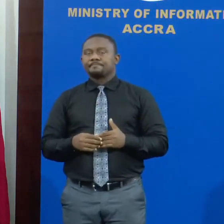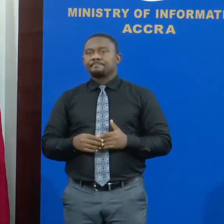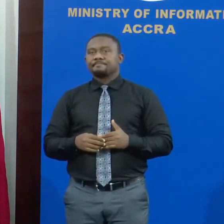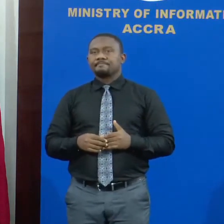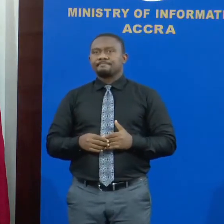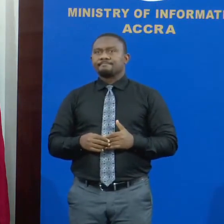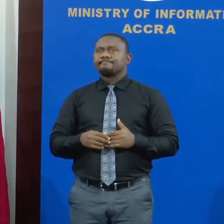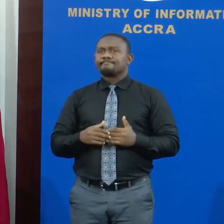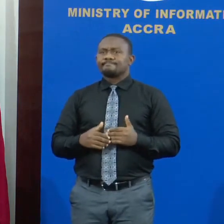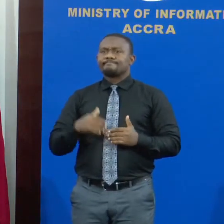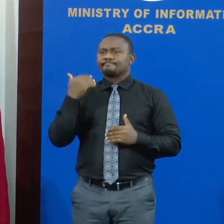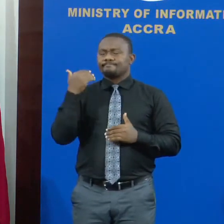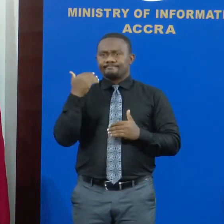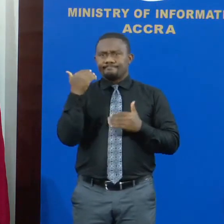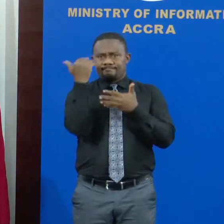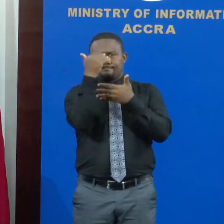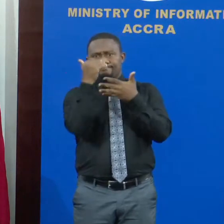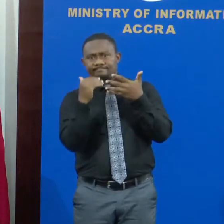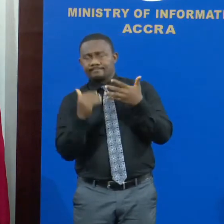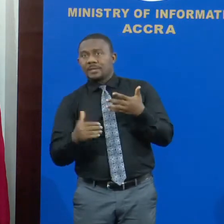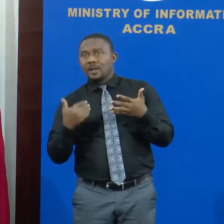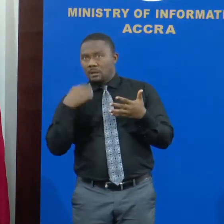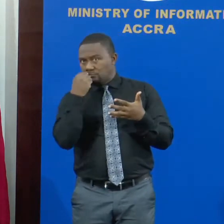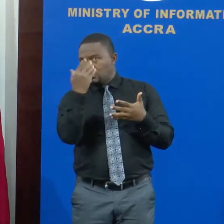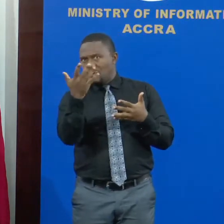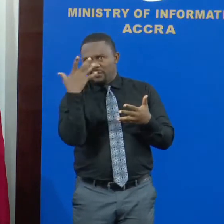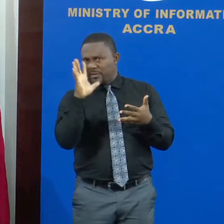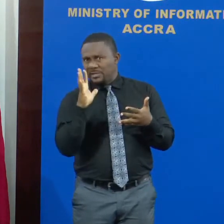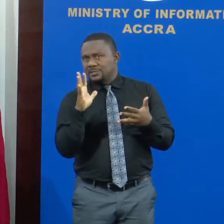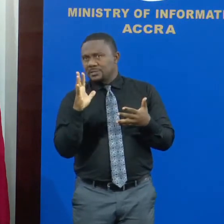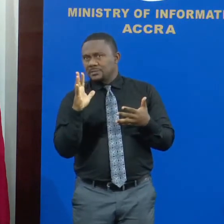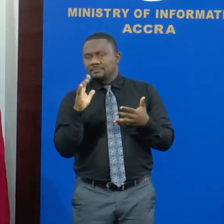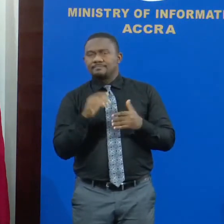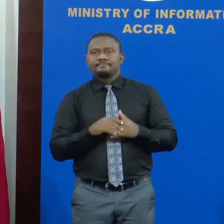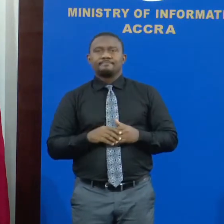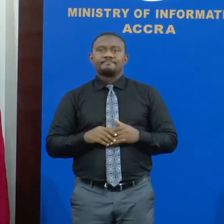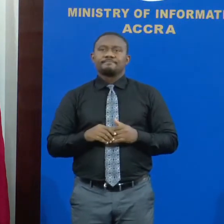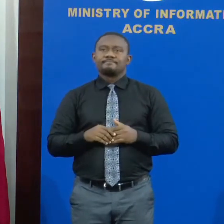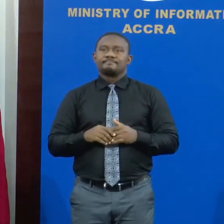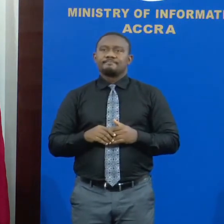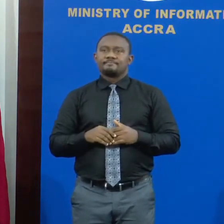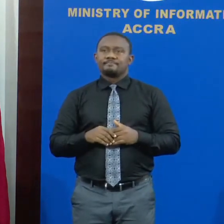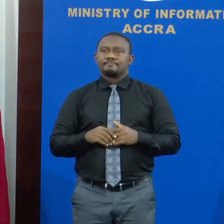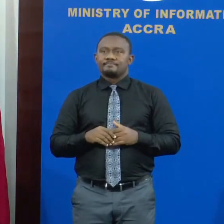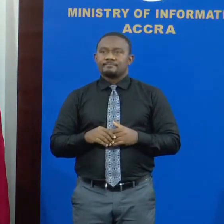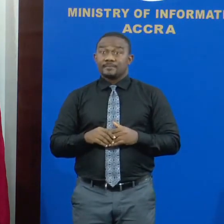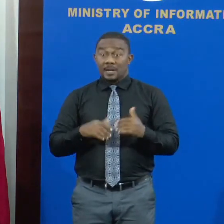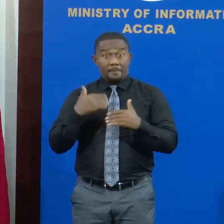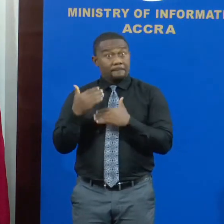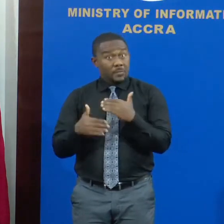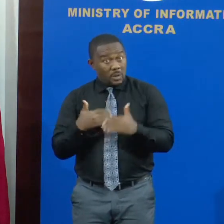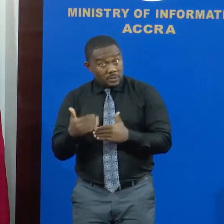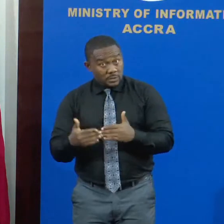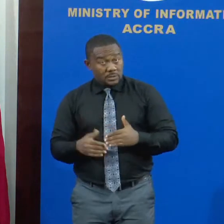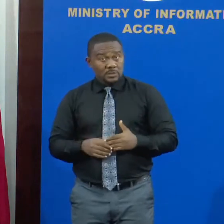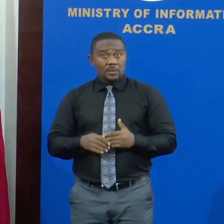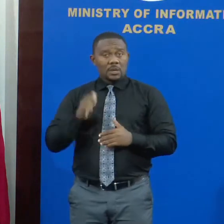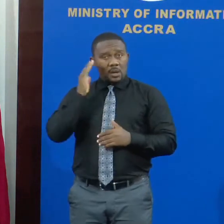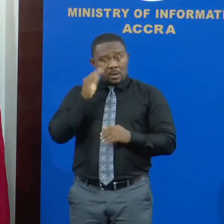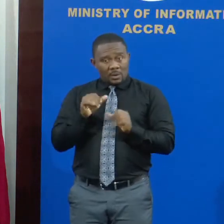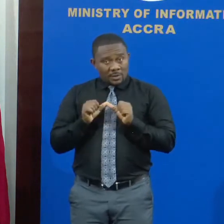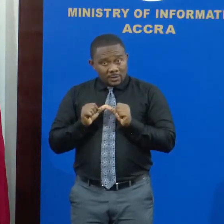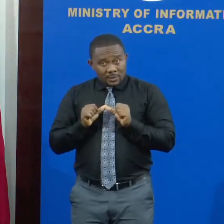given you the statistics of what the uptake has been so far. This process is going to